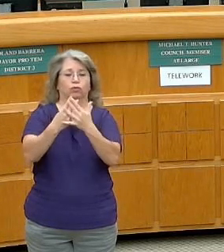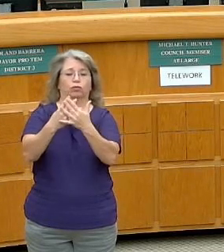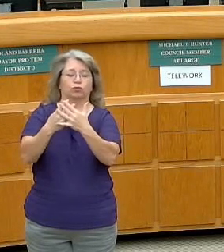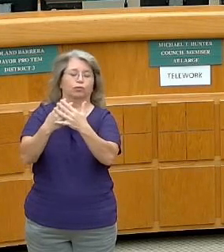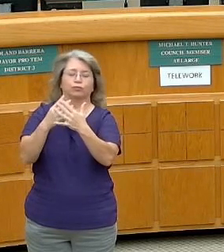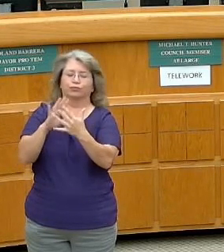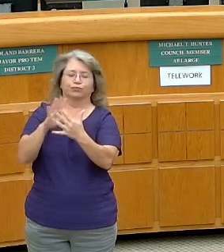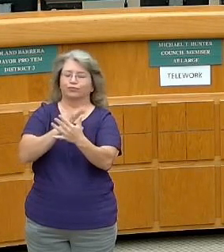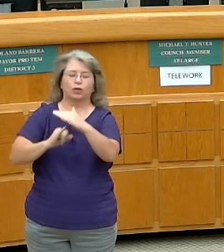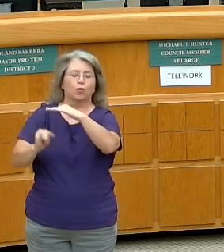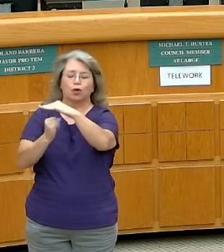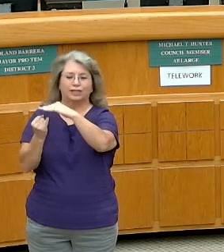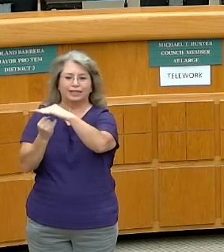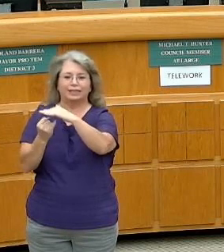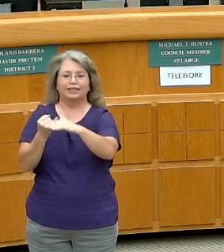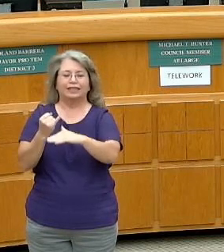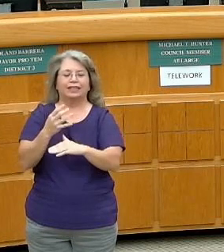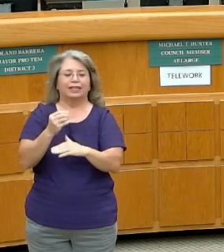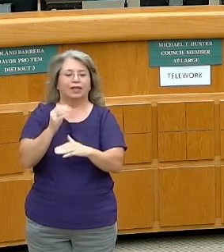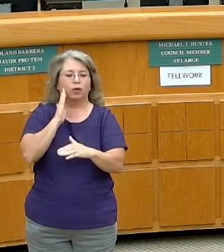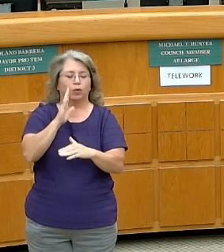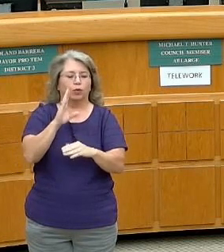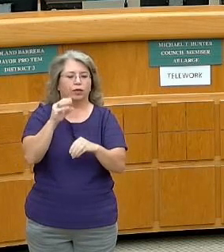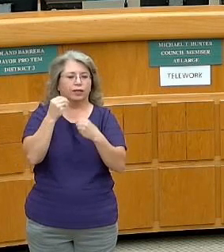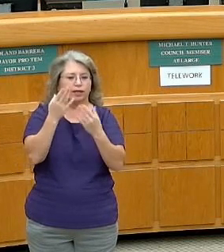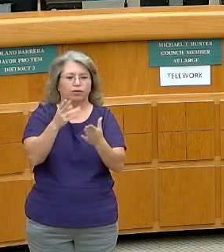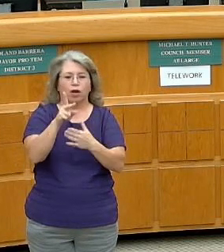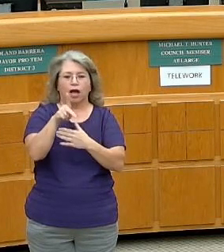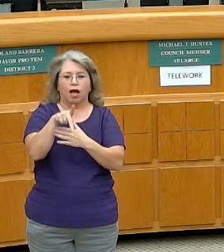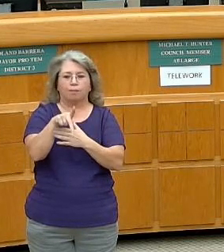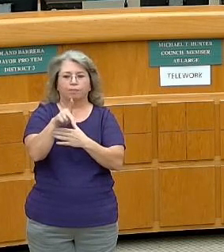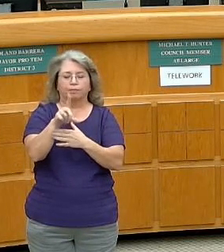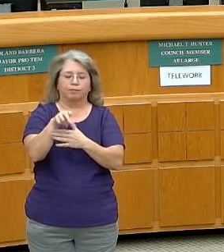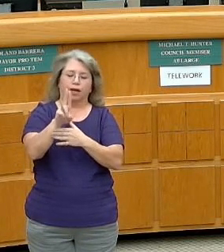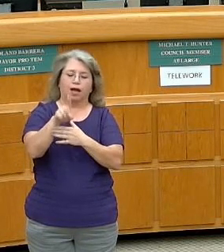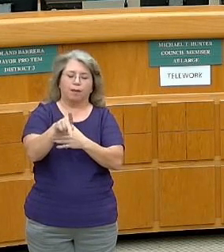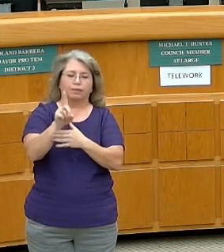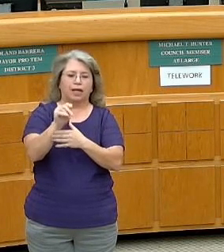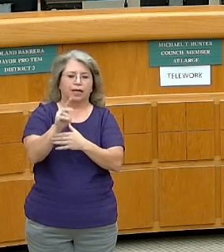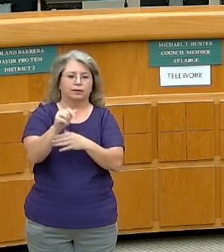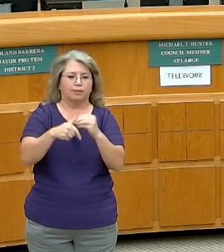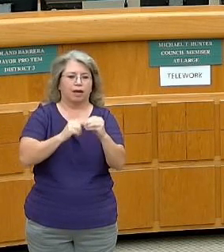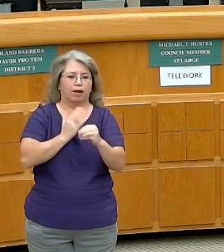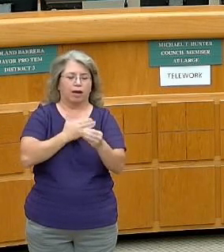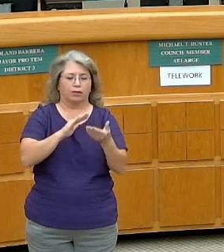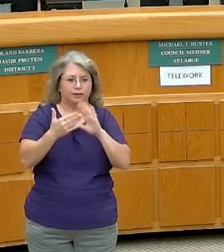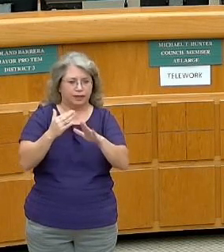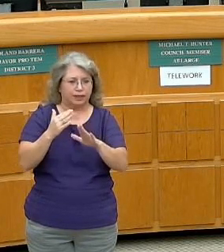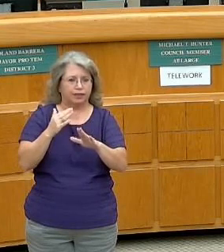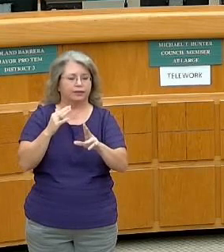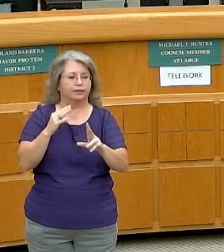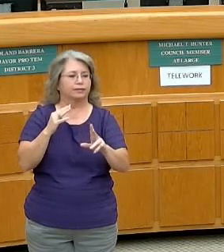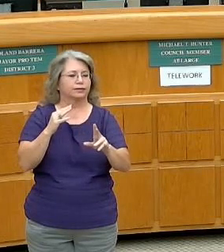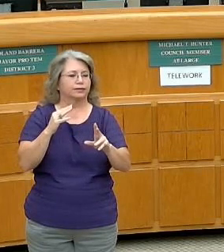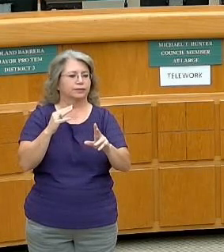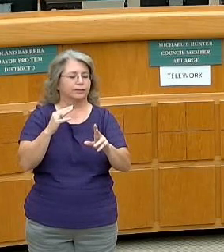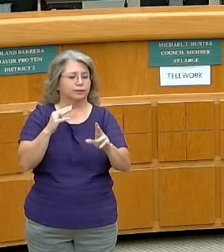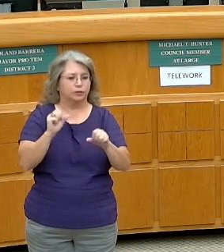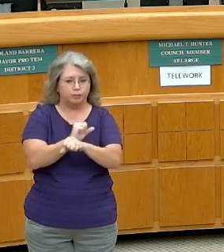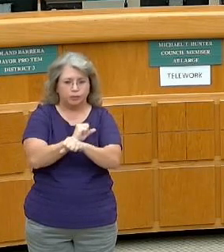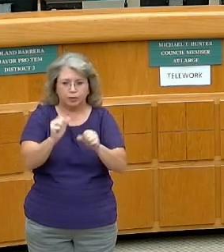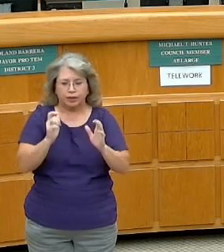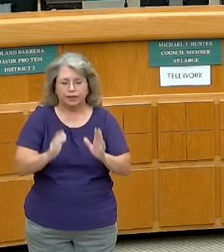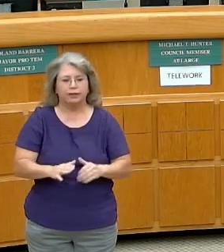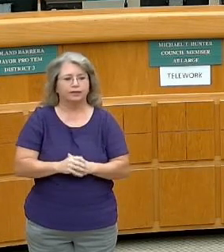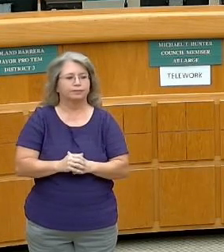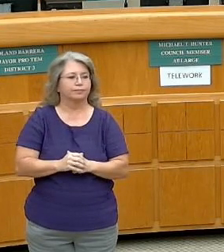today for our city employees. We're updating that given the federal, national, and local directives. And then